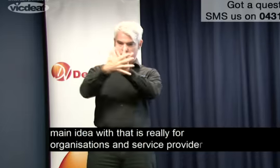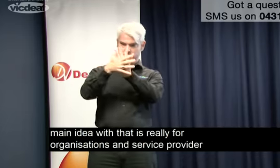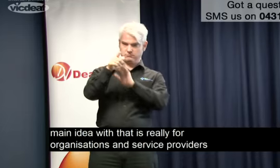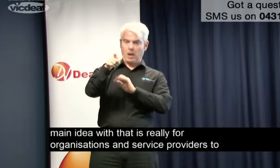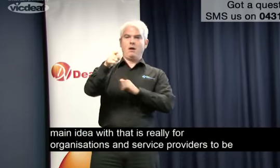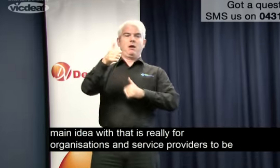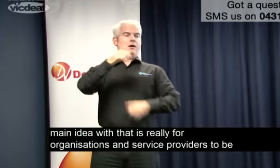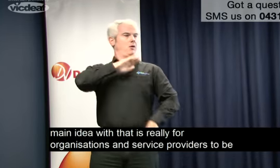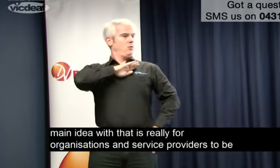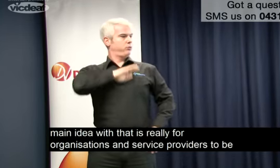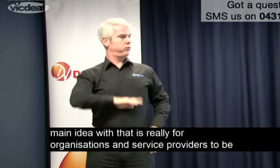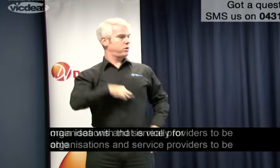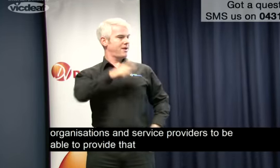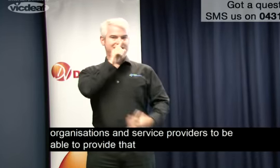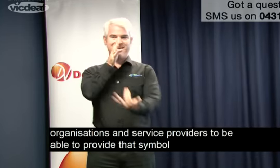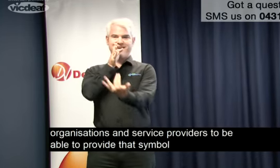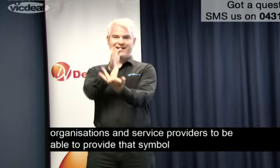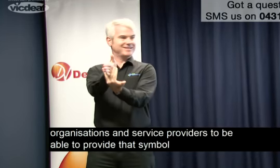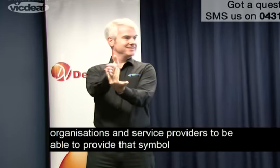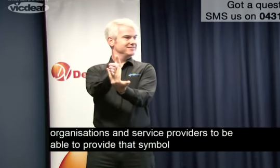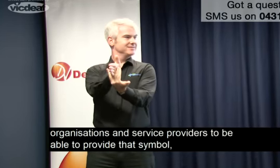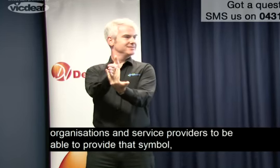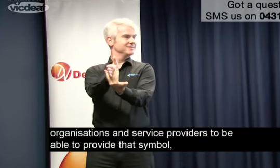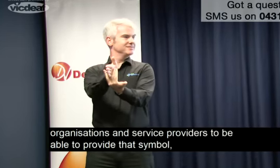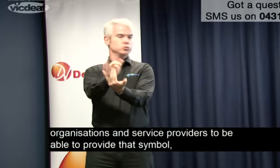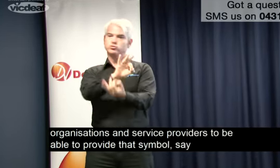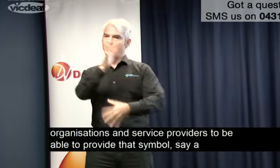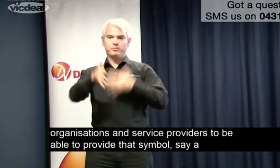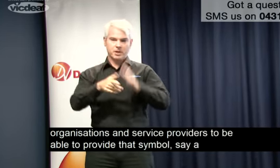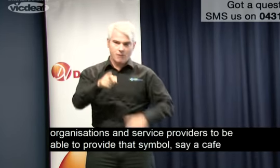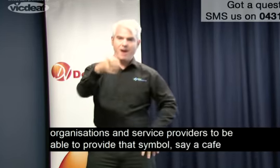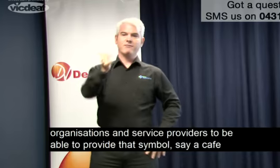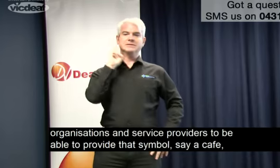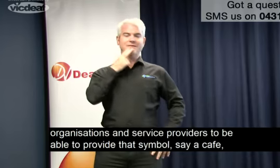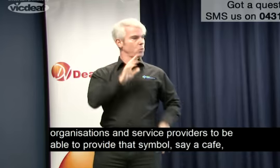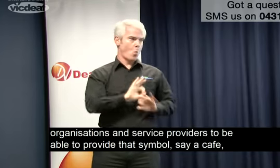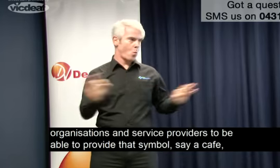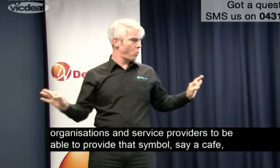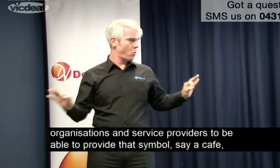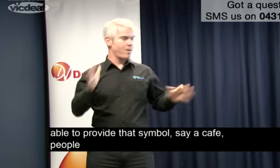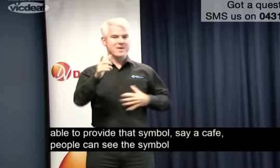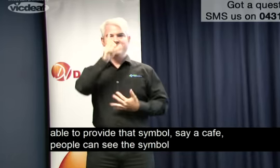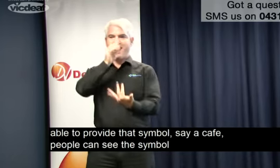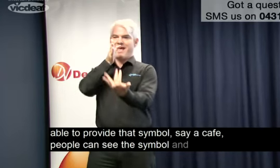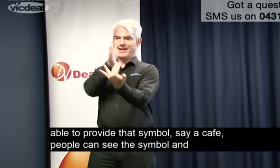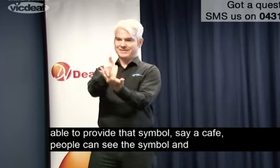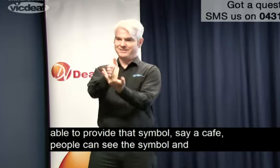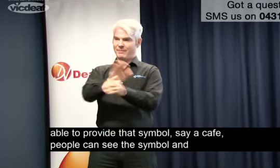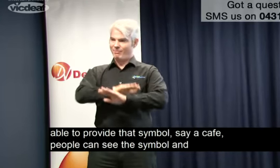or a cafe, see the symbol and feel comfortable that you can access that service. It doesn't mean that there's a deaf person there. It means that